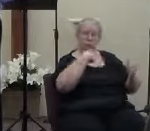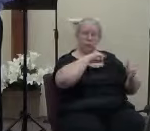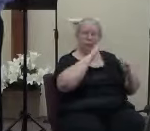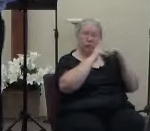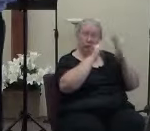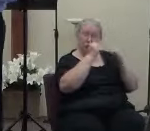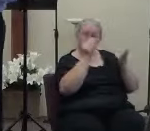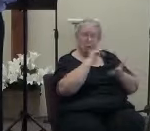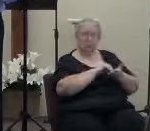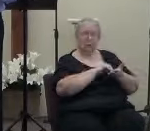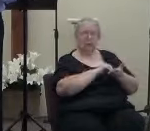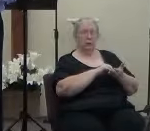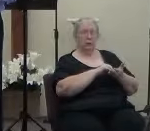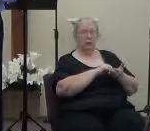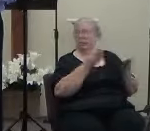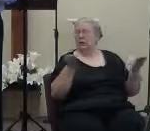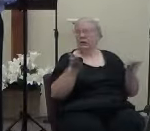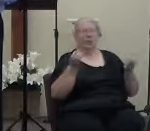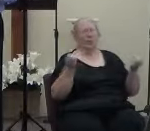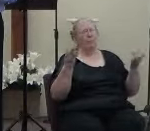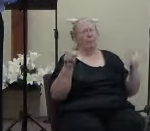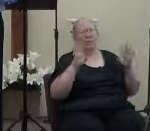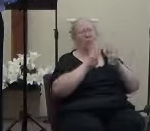There are so many broken walls in this place.